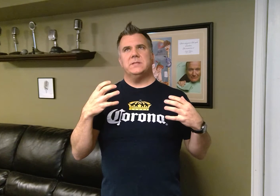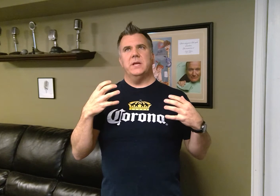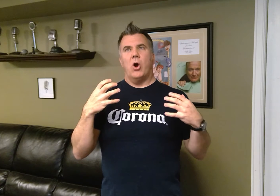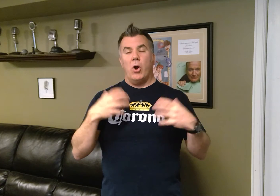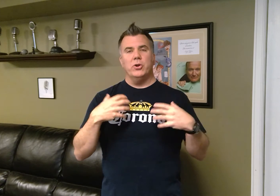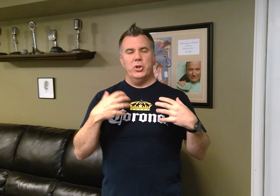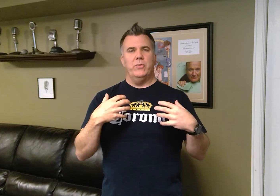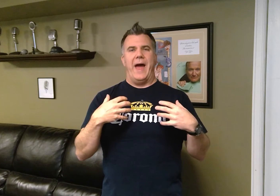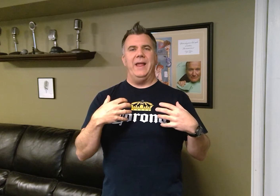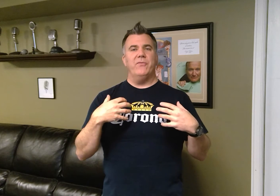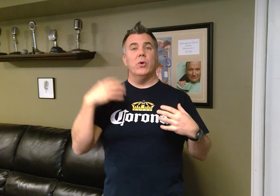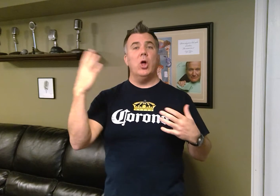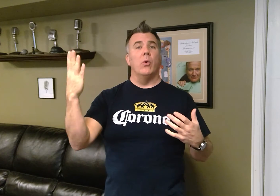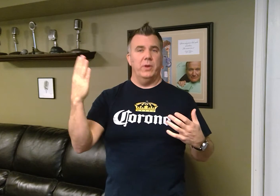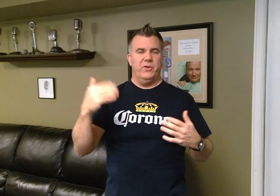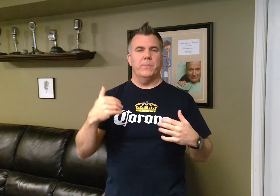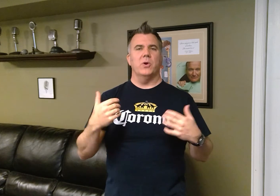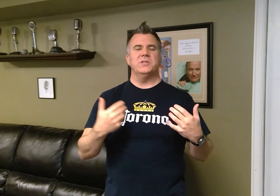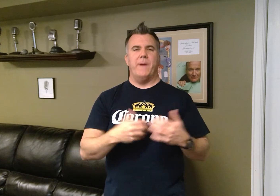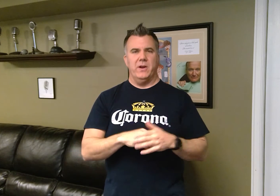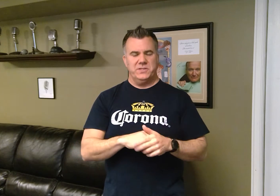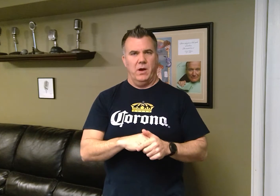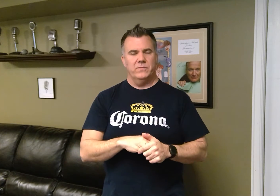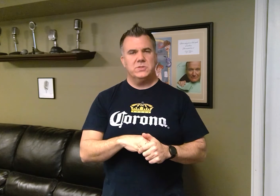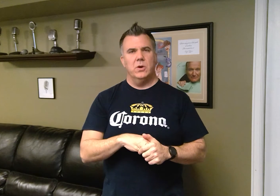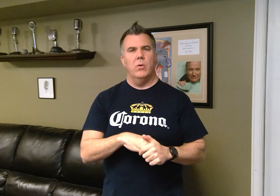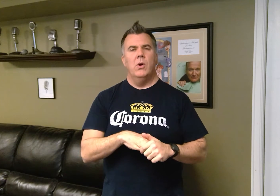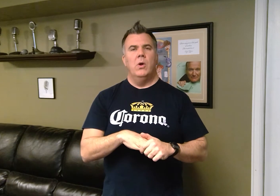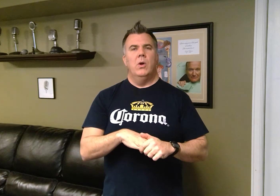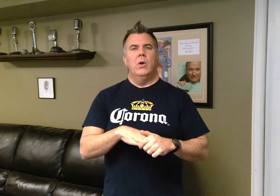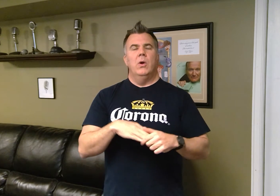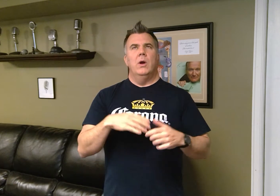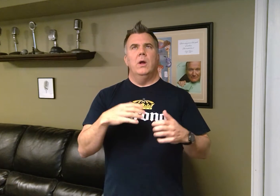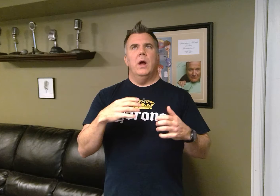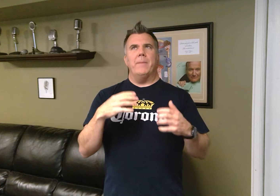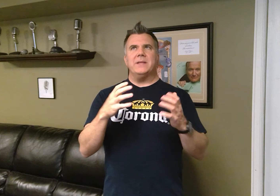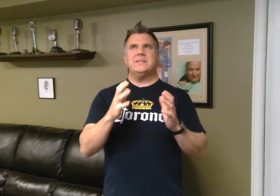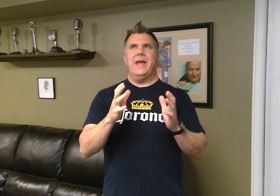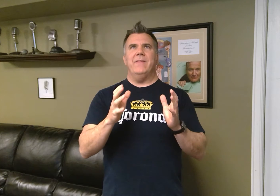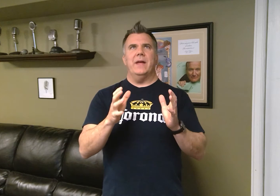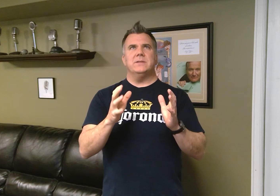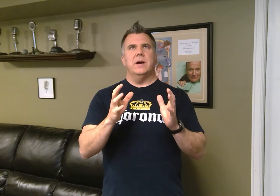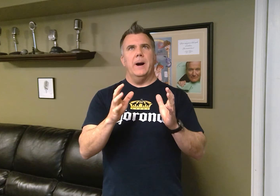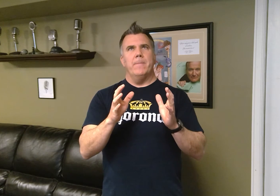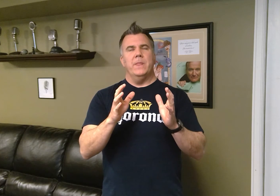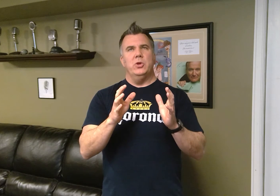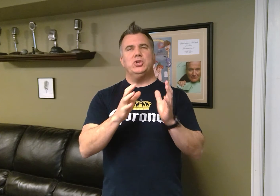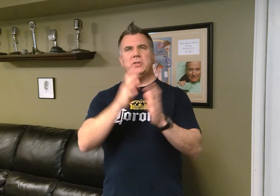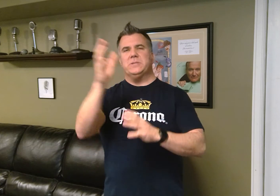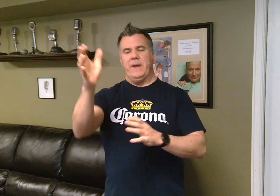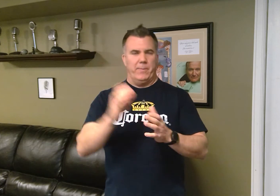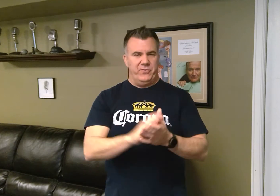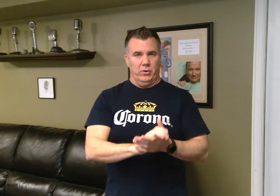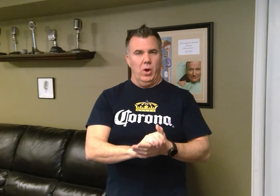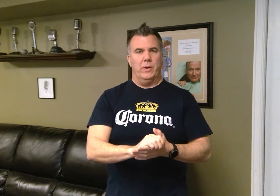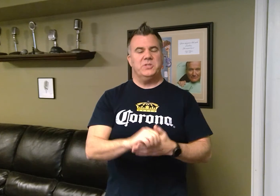It's harder to do that if you're alone, if you're the person that's by yourself. So I'm not saying that you shouldn't speak up if you're alone. I'm just